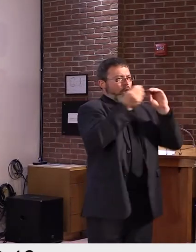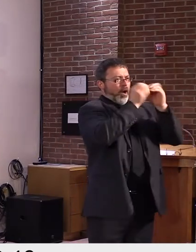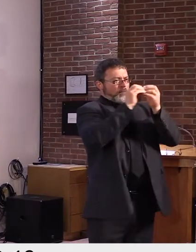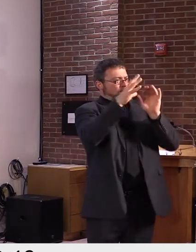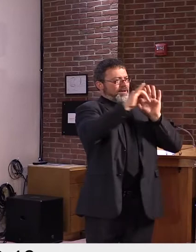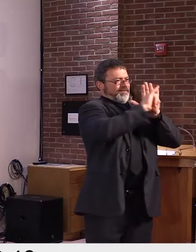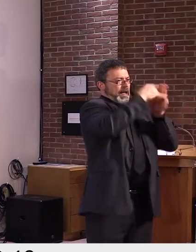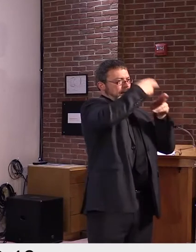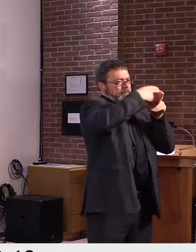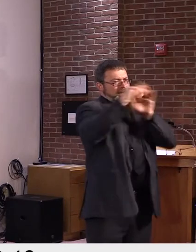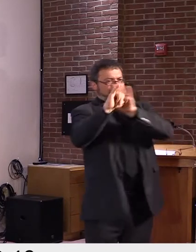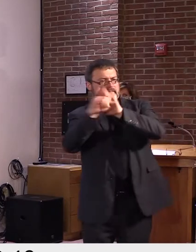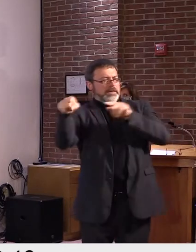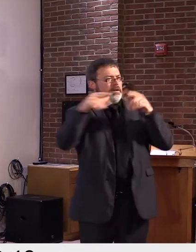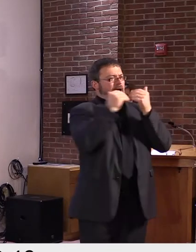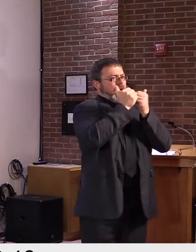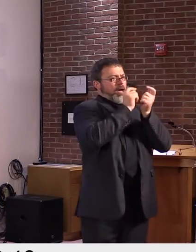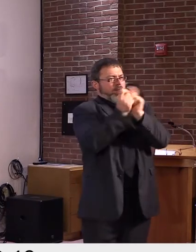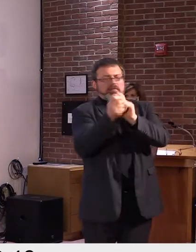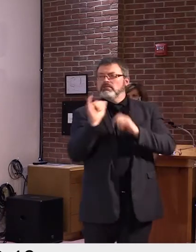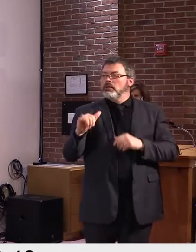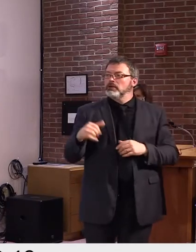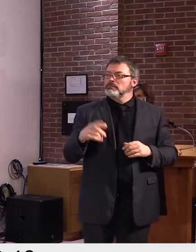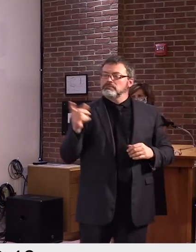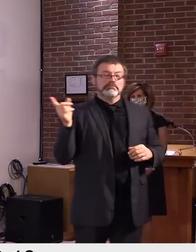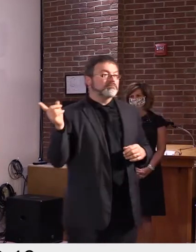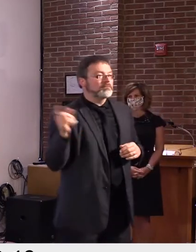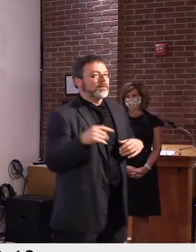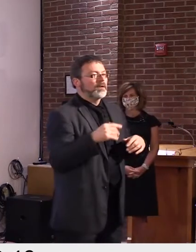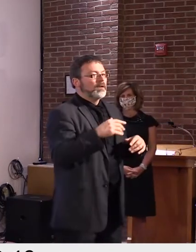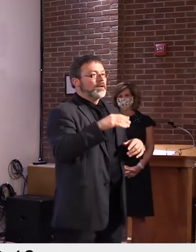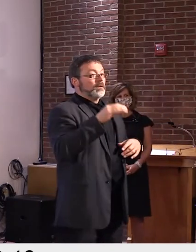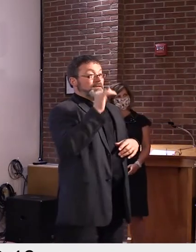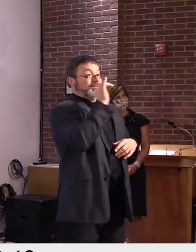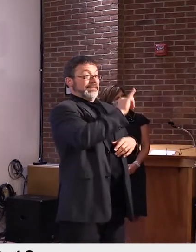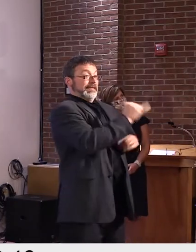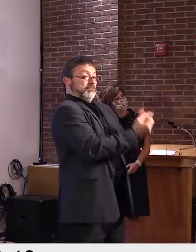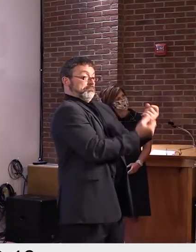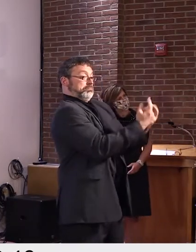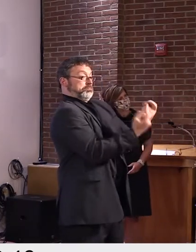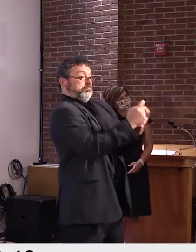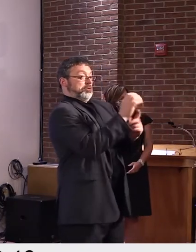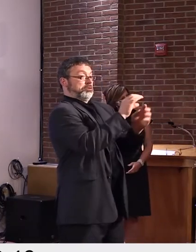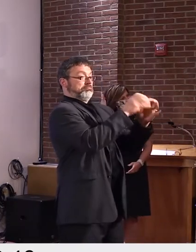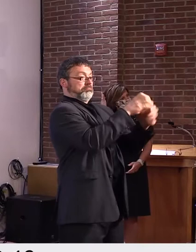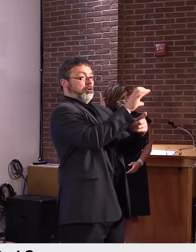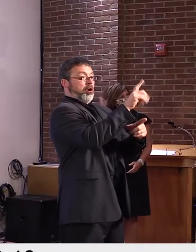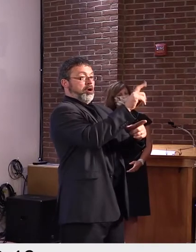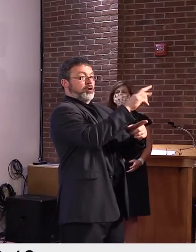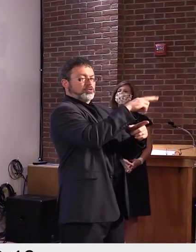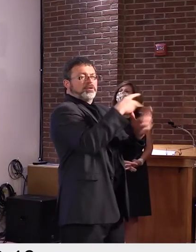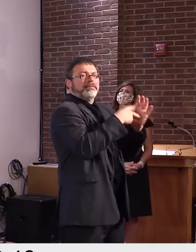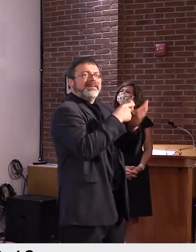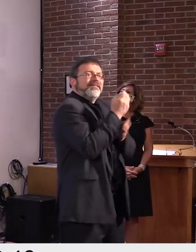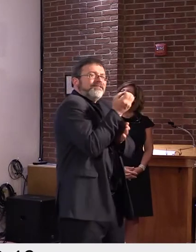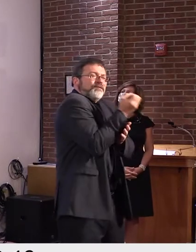is generally spread beyond one local household. There's a number of